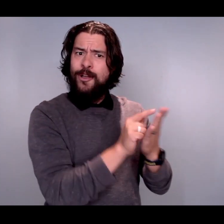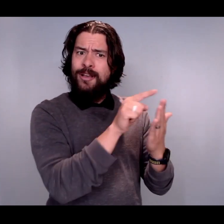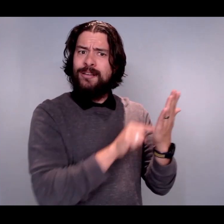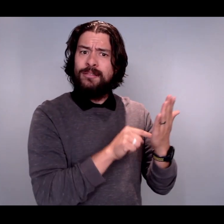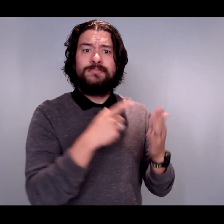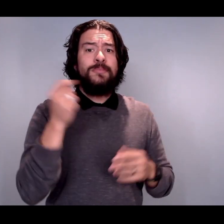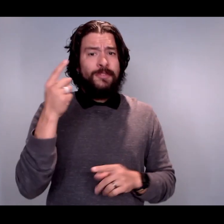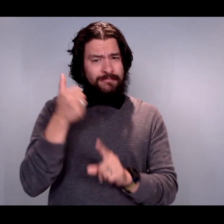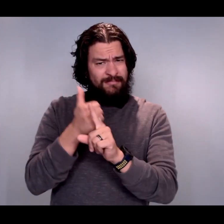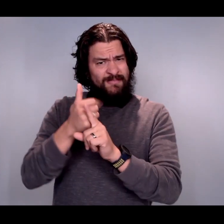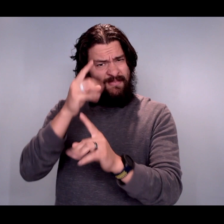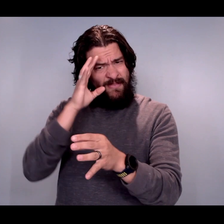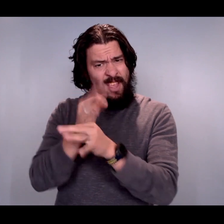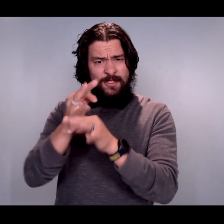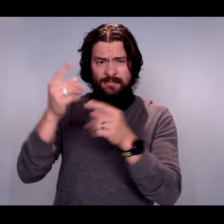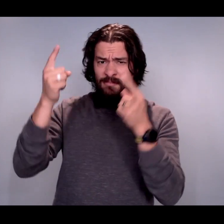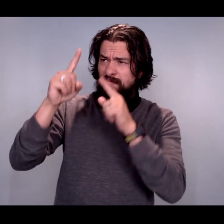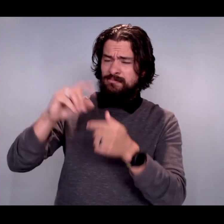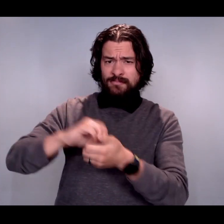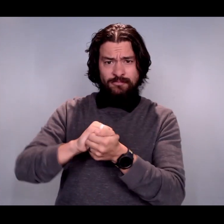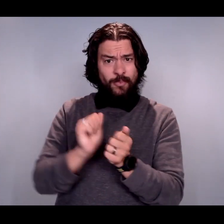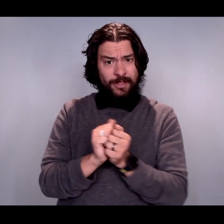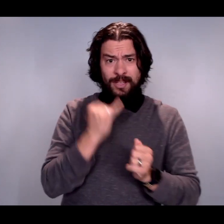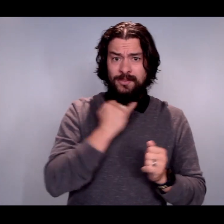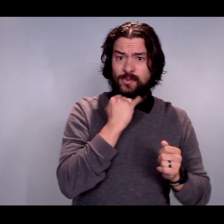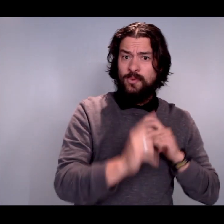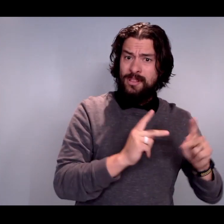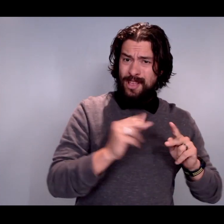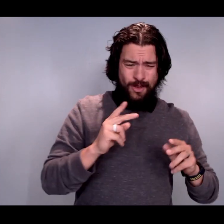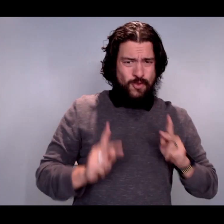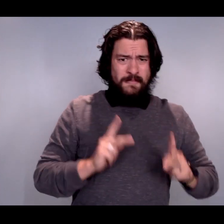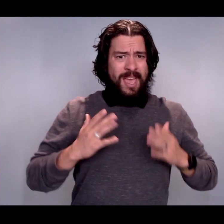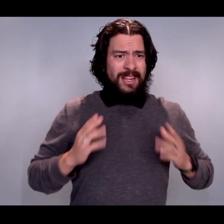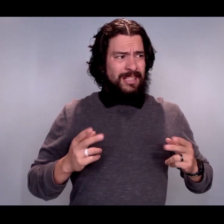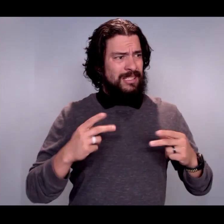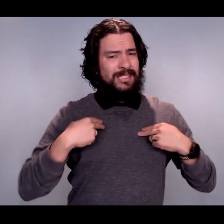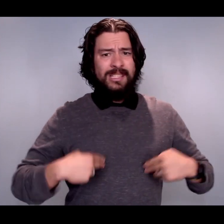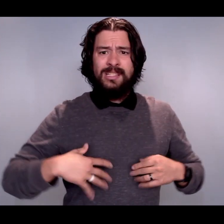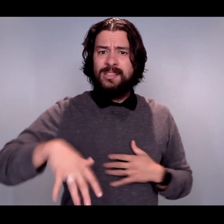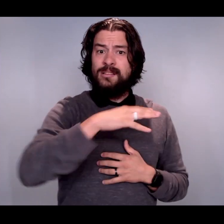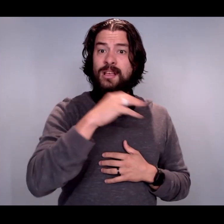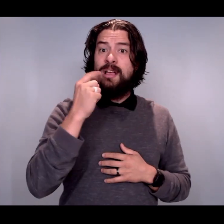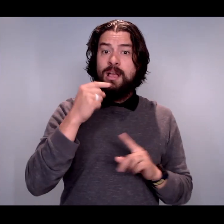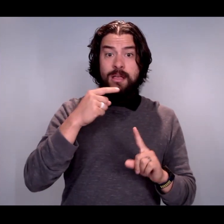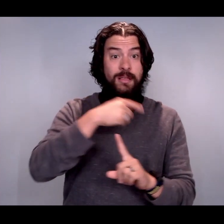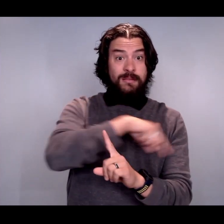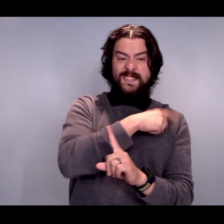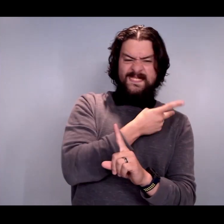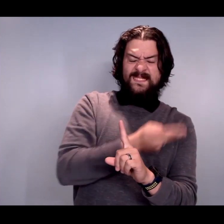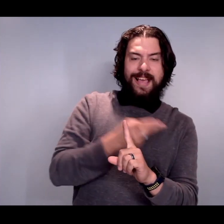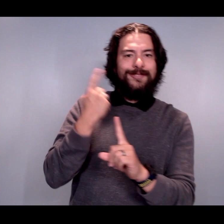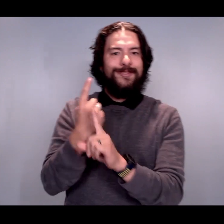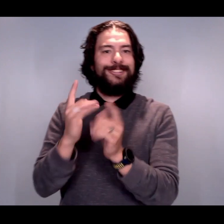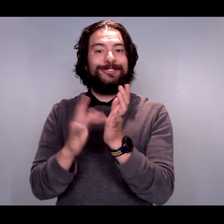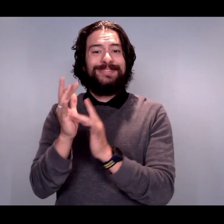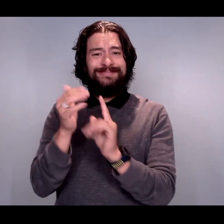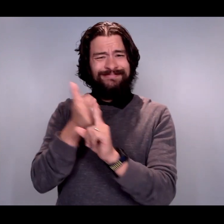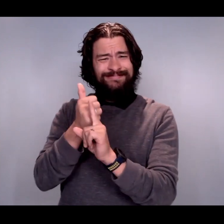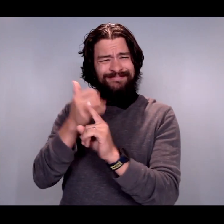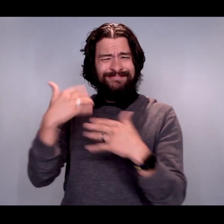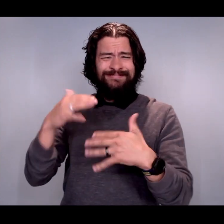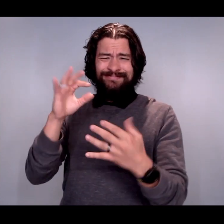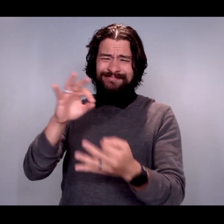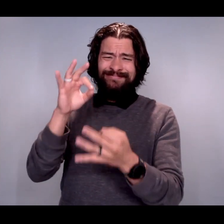that Israel and all humanity was made to be, but has failed to be. Jesus lived by the divine ideals underlying